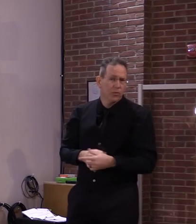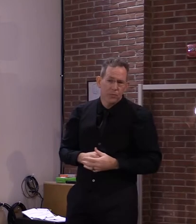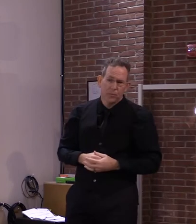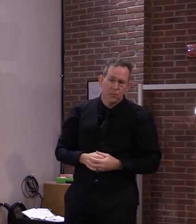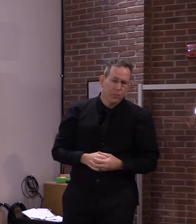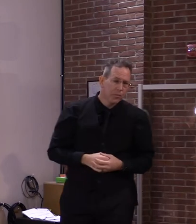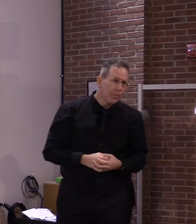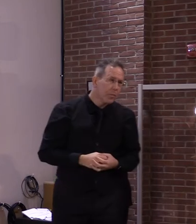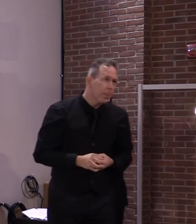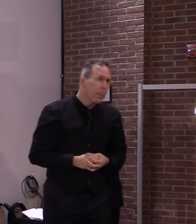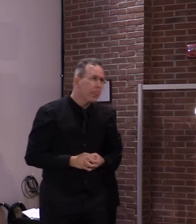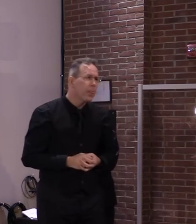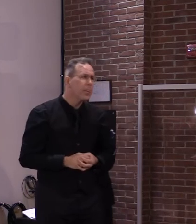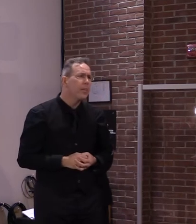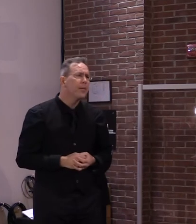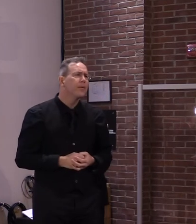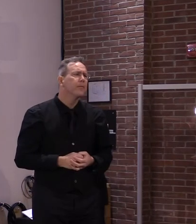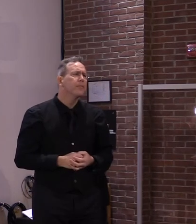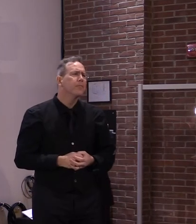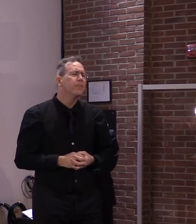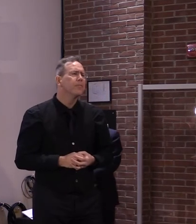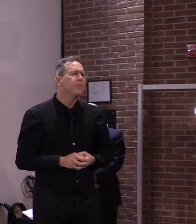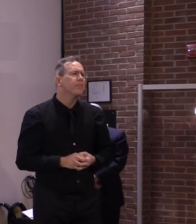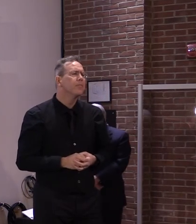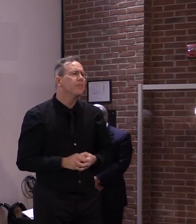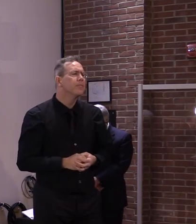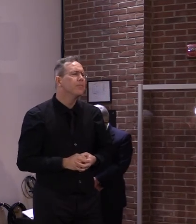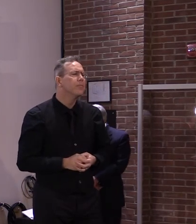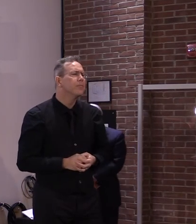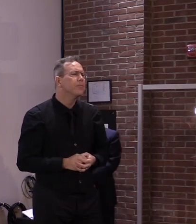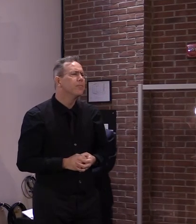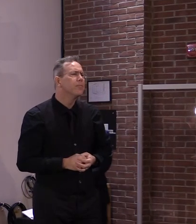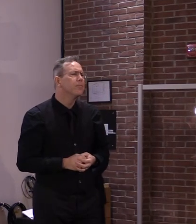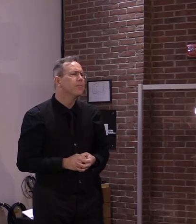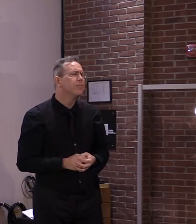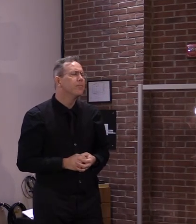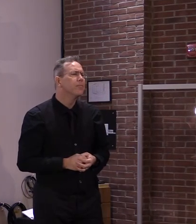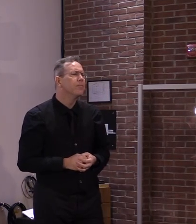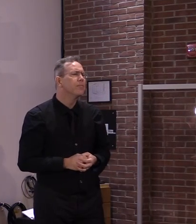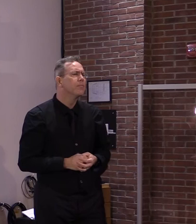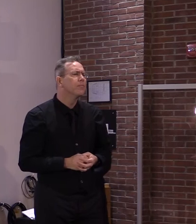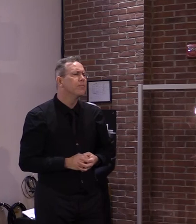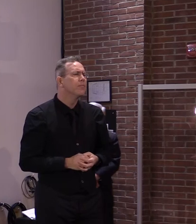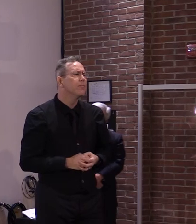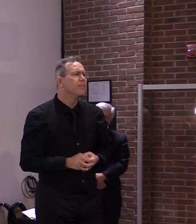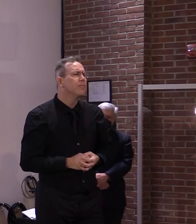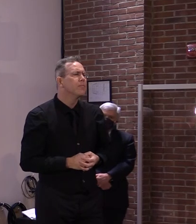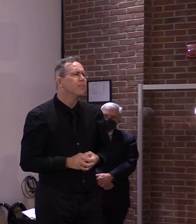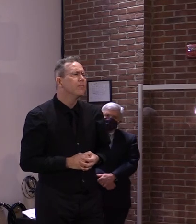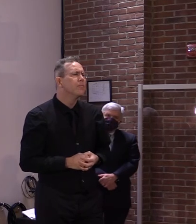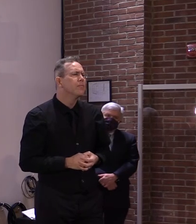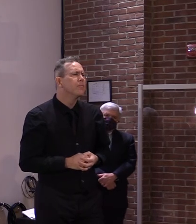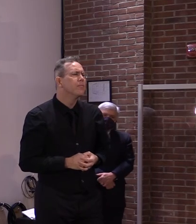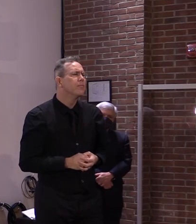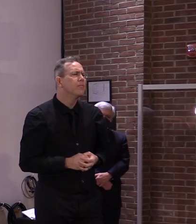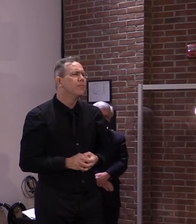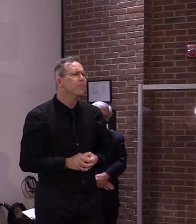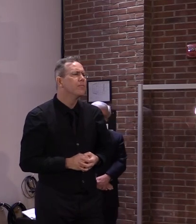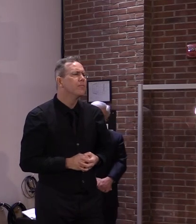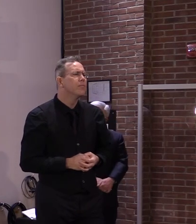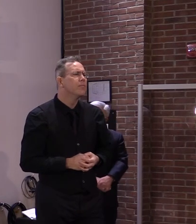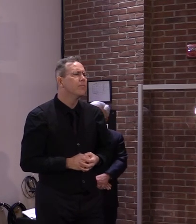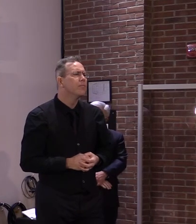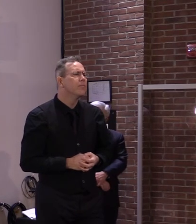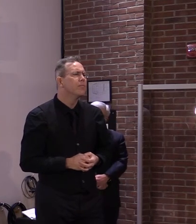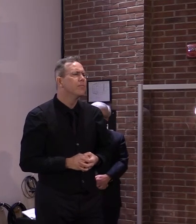most critical components you'd like to see come out of the next stimulus and release package from washington um it seems like that's